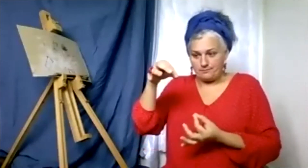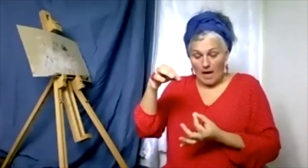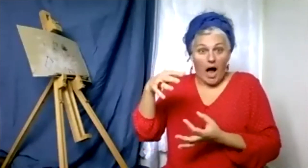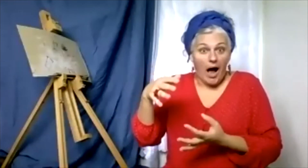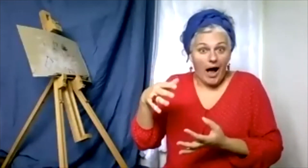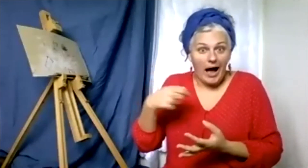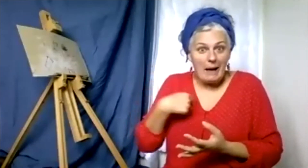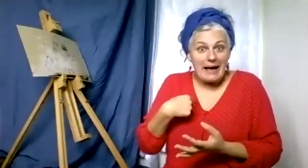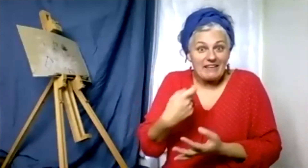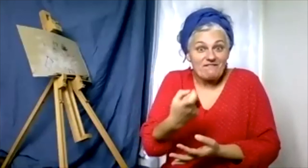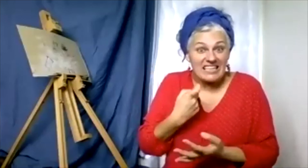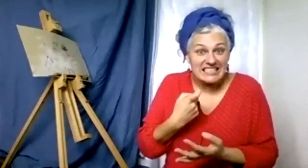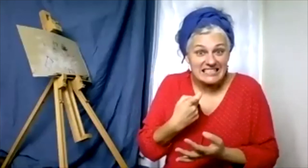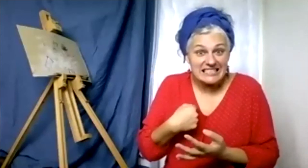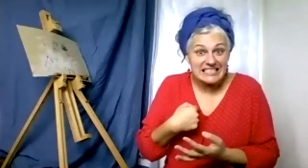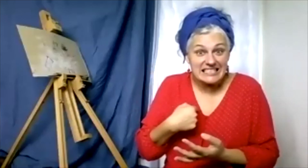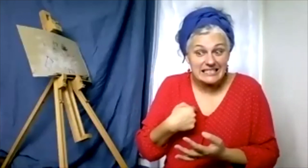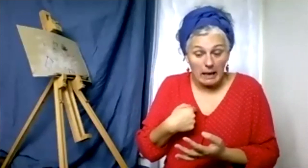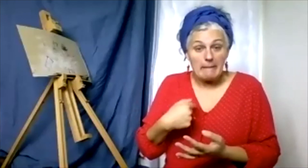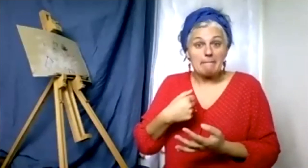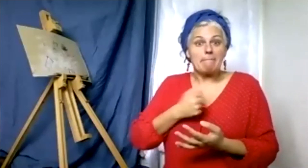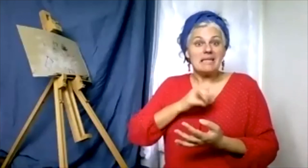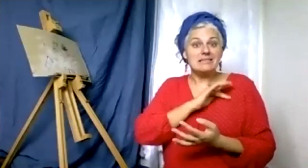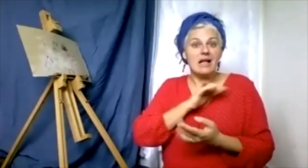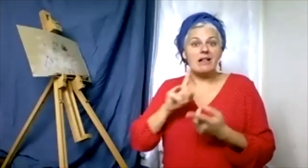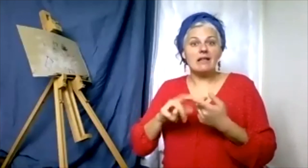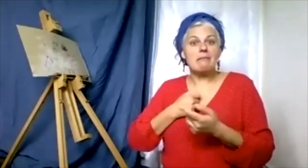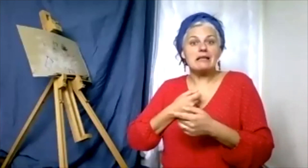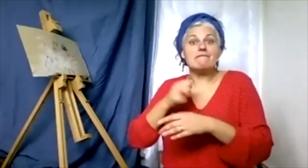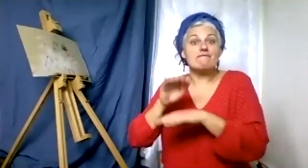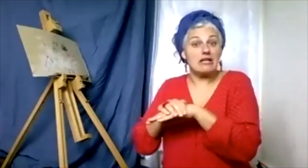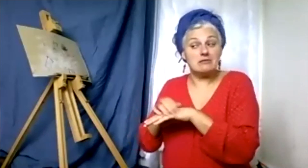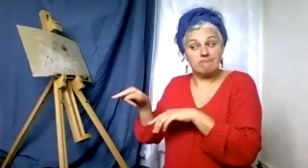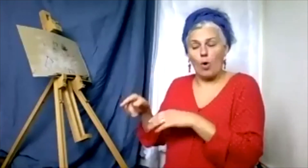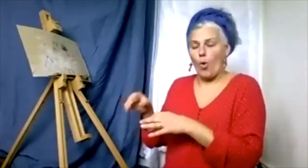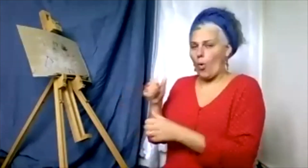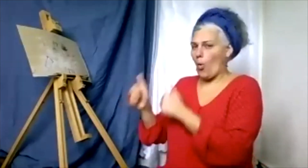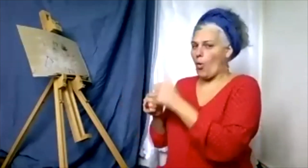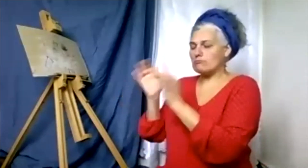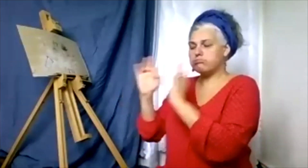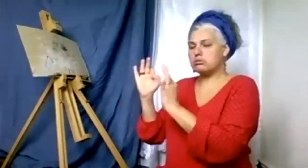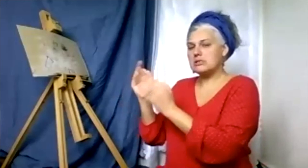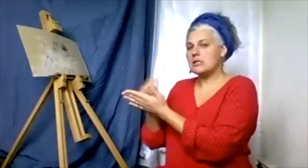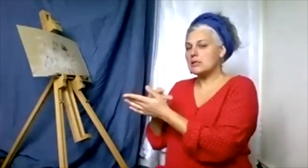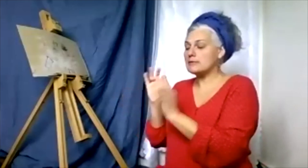letter. And that letter said that this year I'll be invited. Myself and my friend, a brilliant